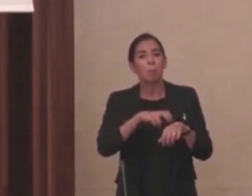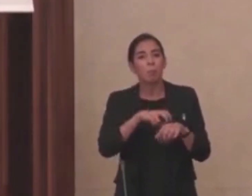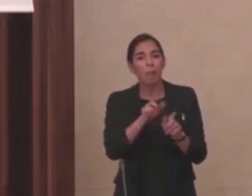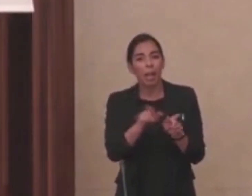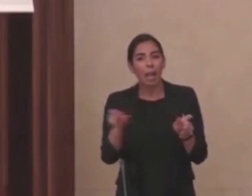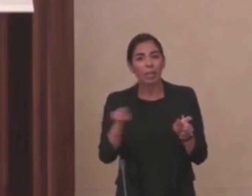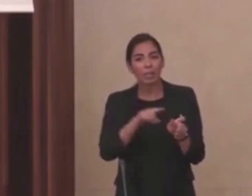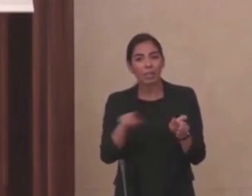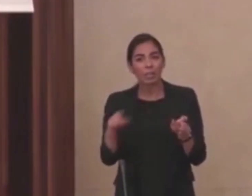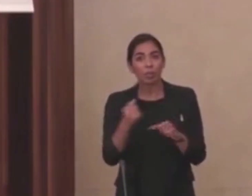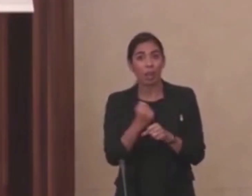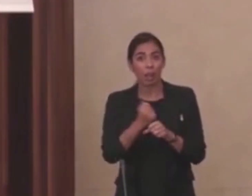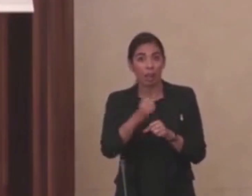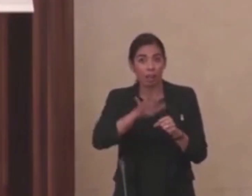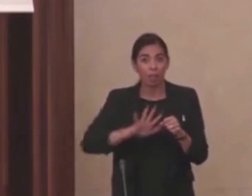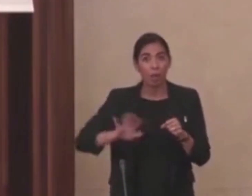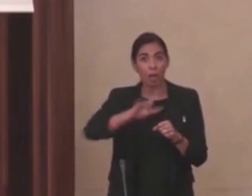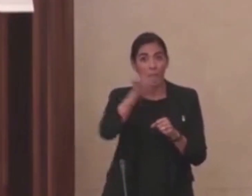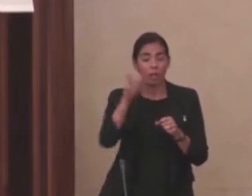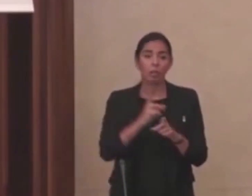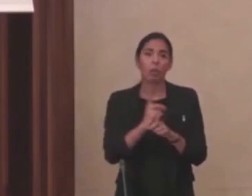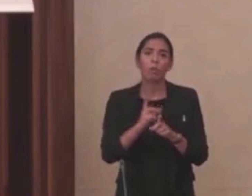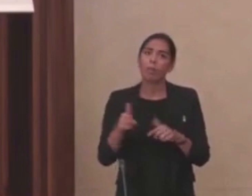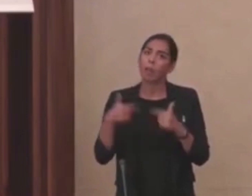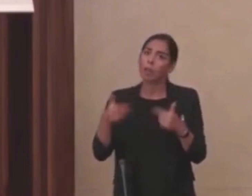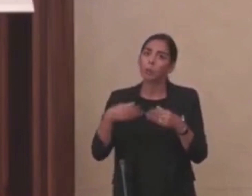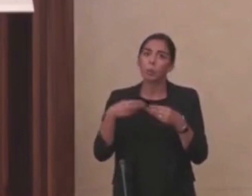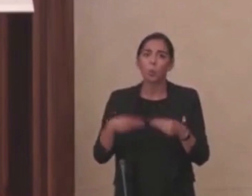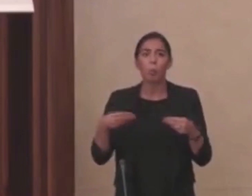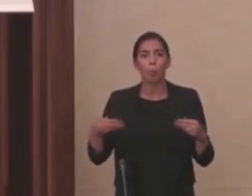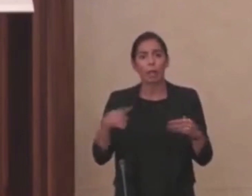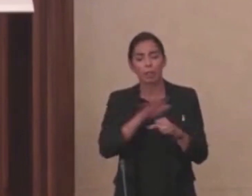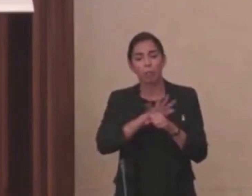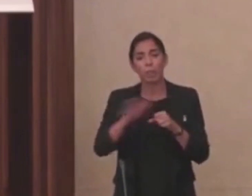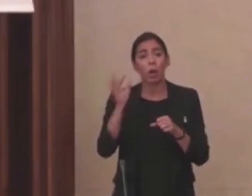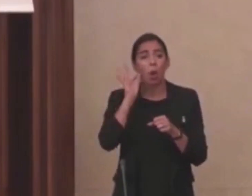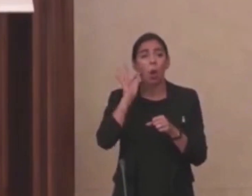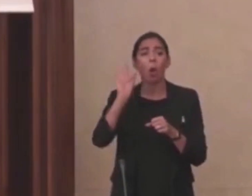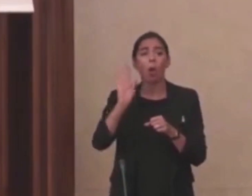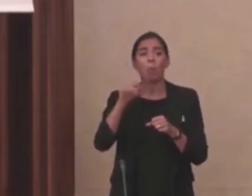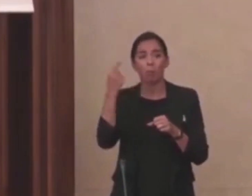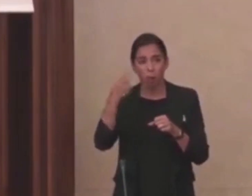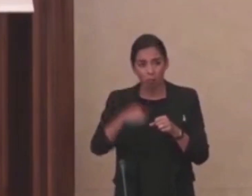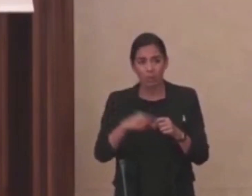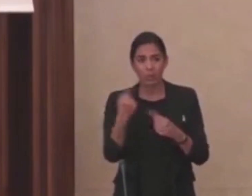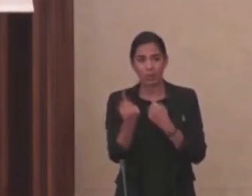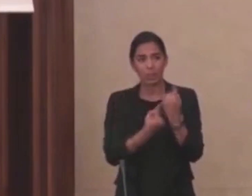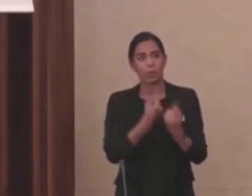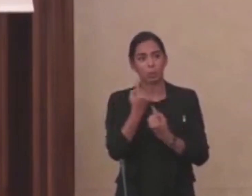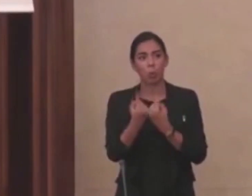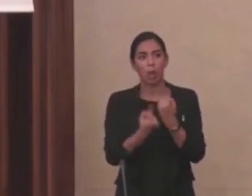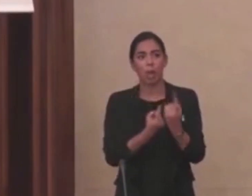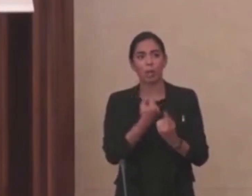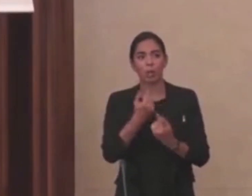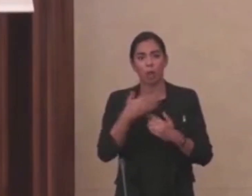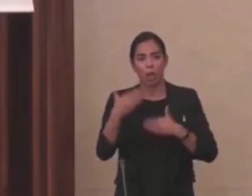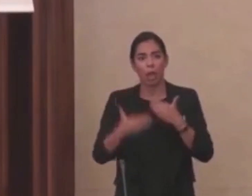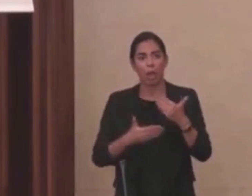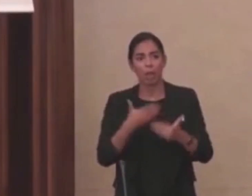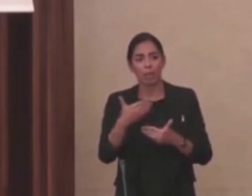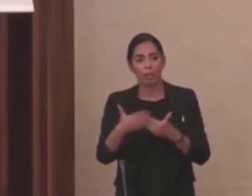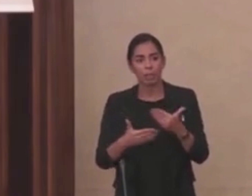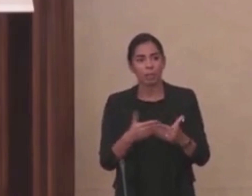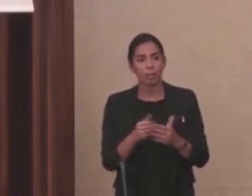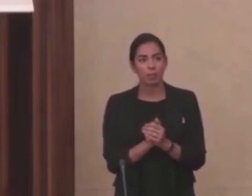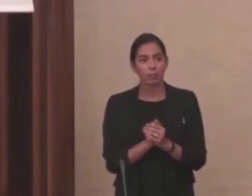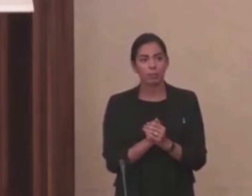give strumenti doctors leciti on the possibili field da all of percorrere the in tools questa iniziativa. needed to Allora vi use dico che during this